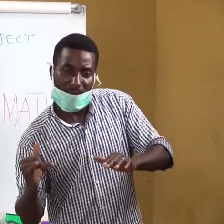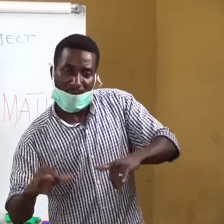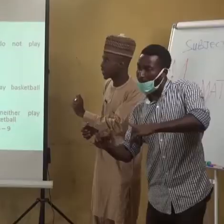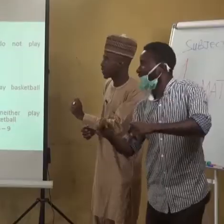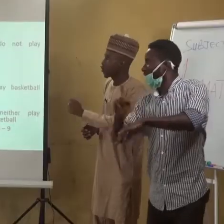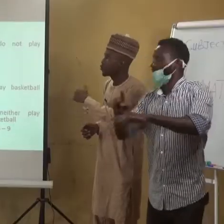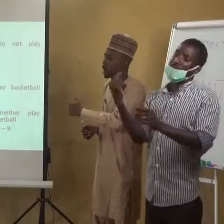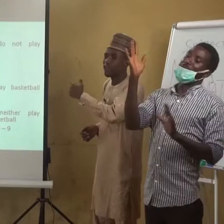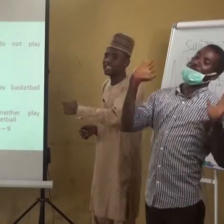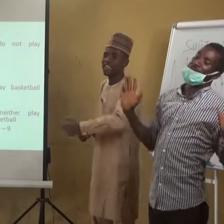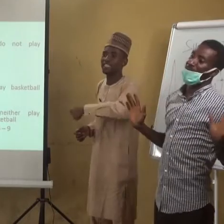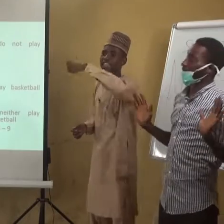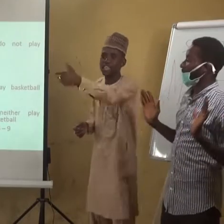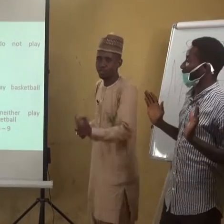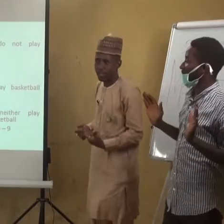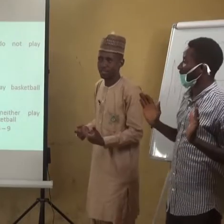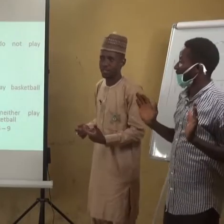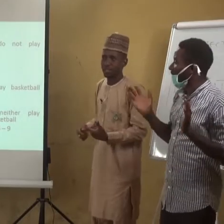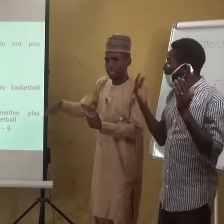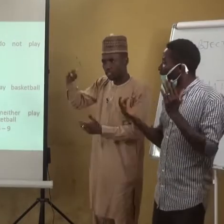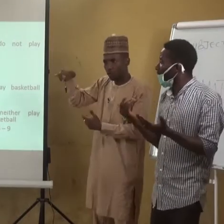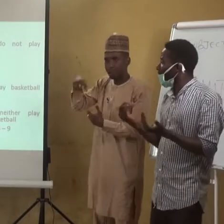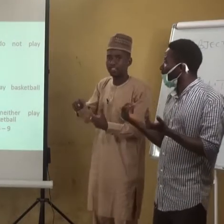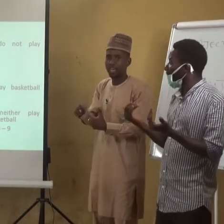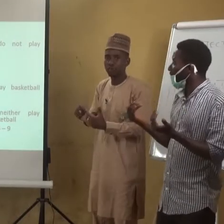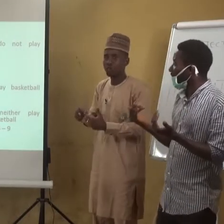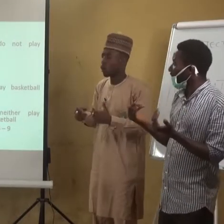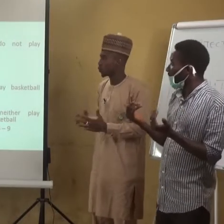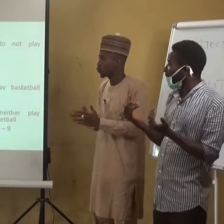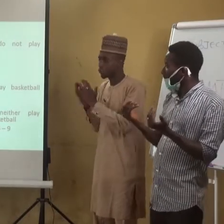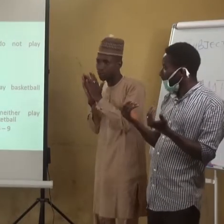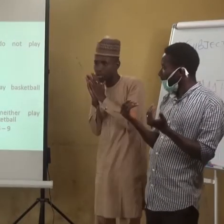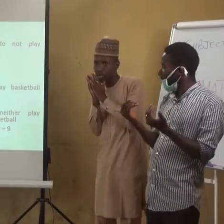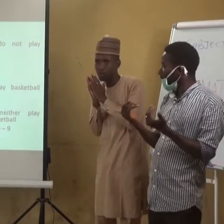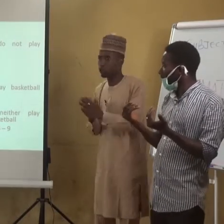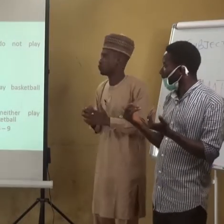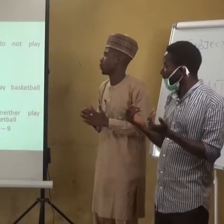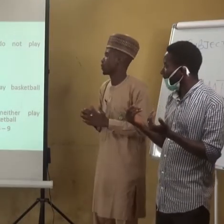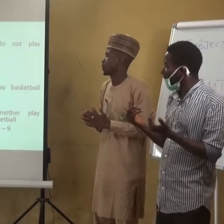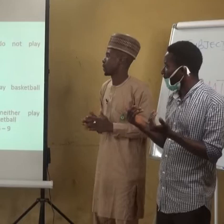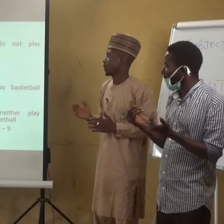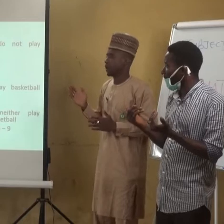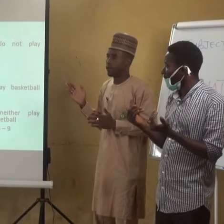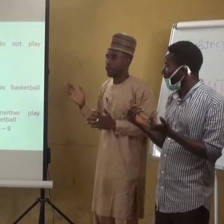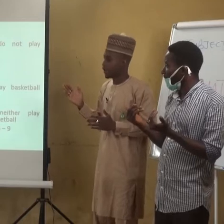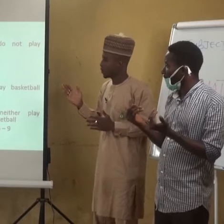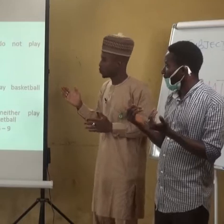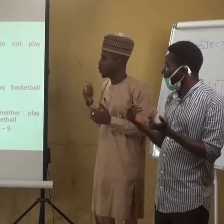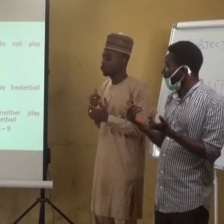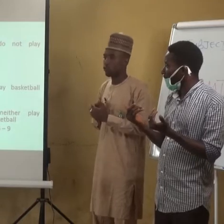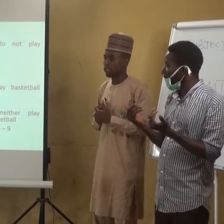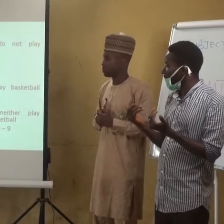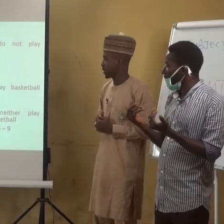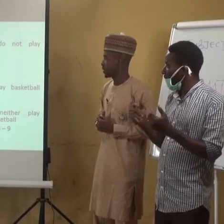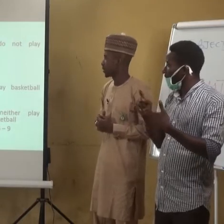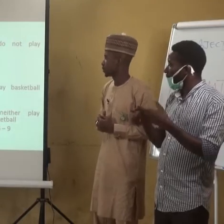plus 56, you have exactly 81. That is the complete cycle of those that play football. Then